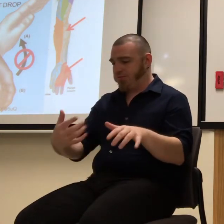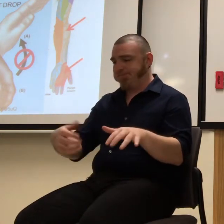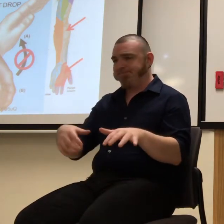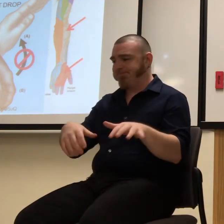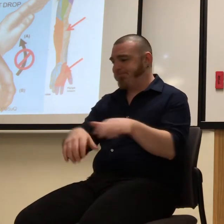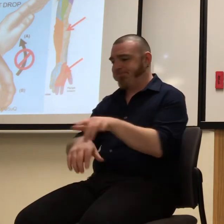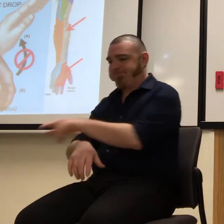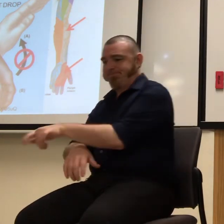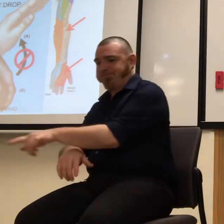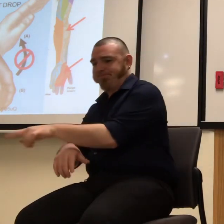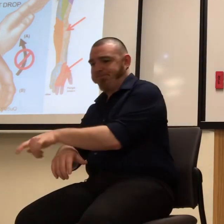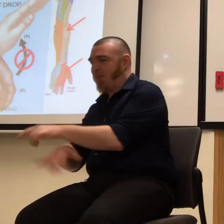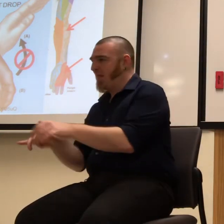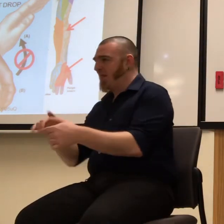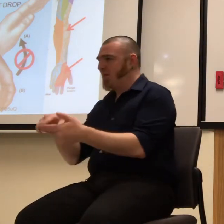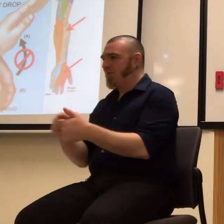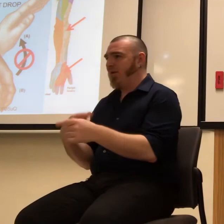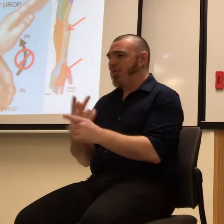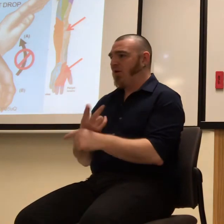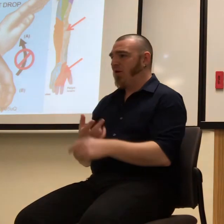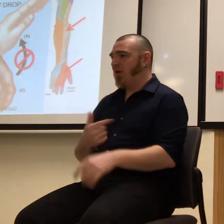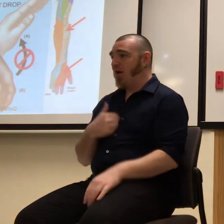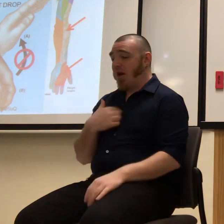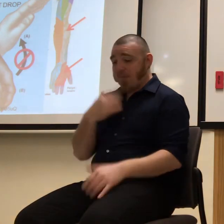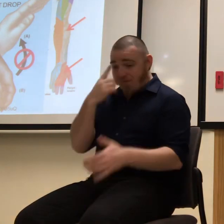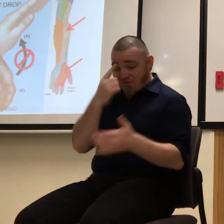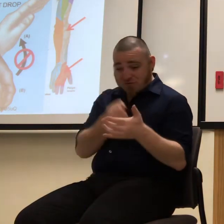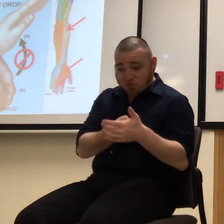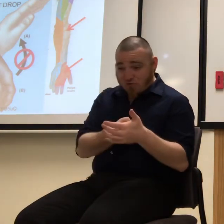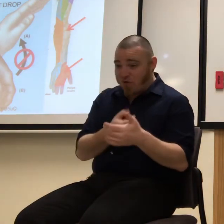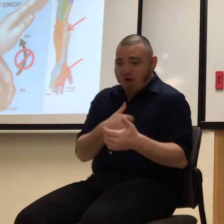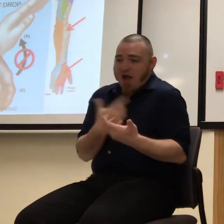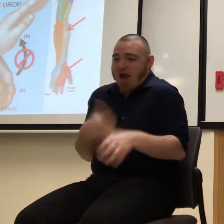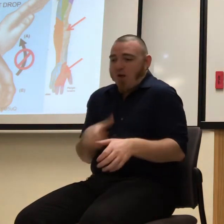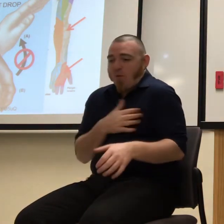working. Tried to pay my bill because I'm having a stroke. I don't want my bills over.